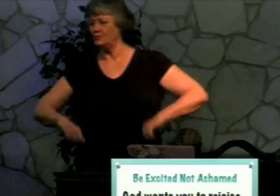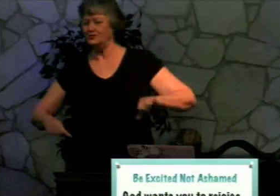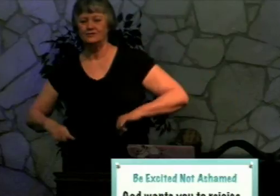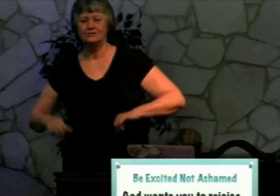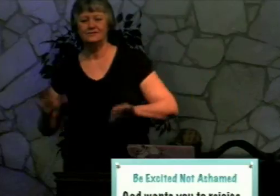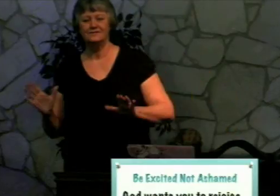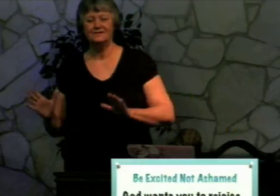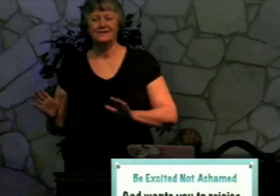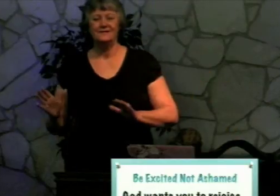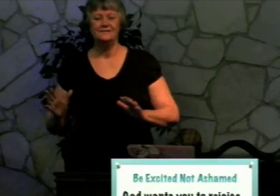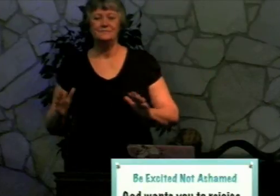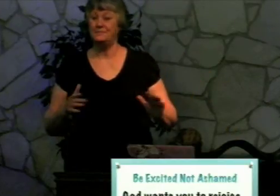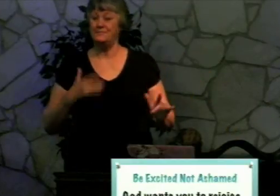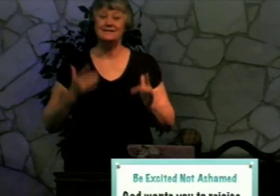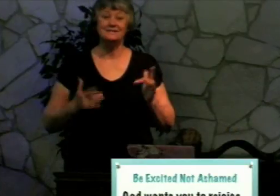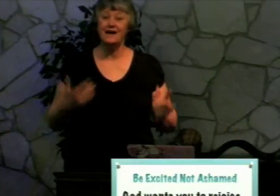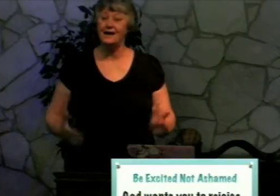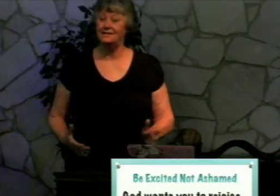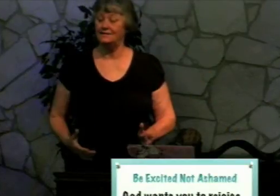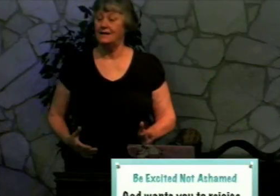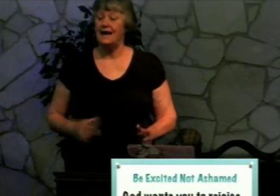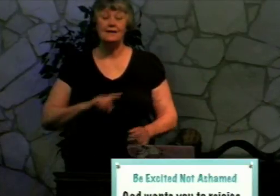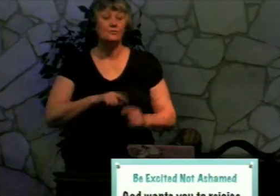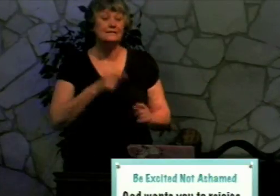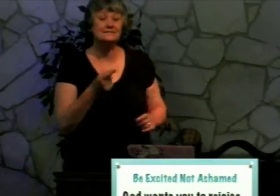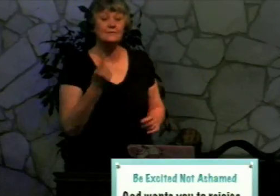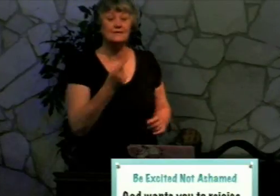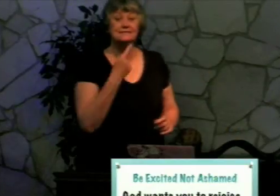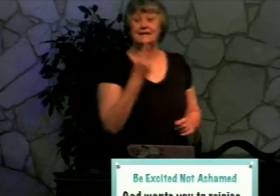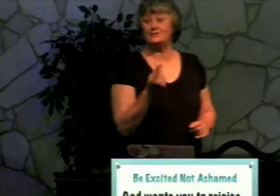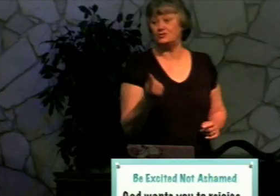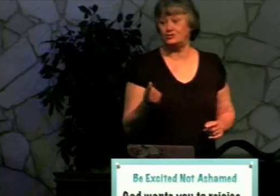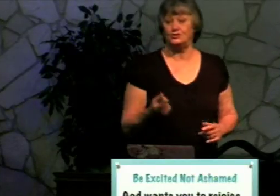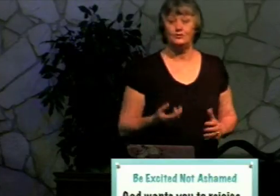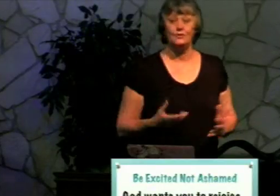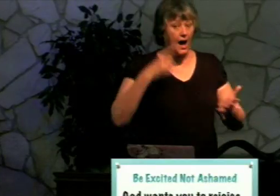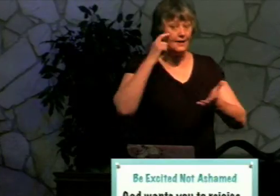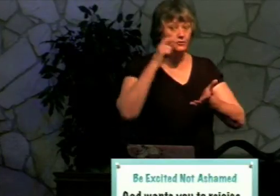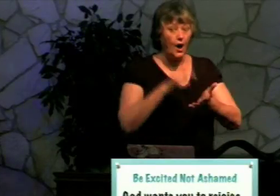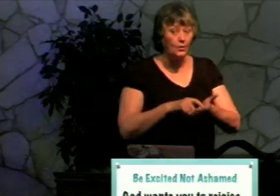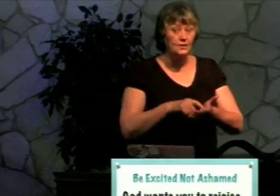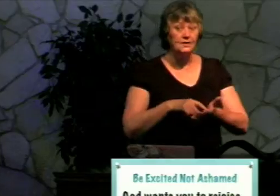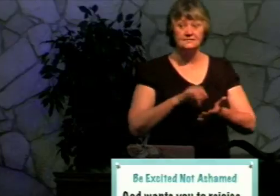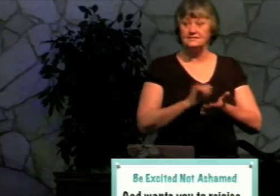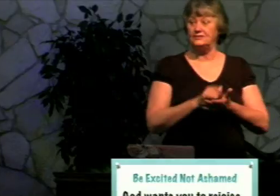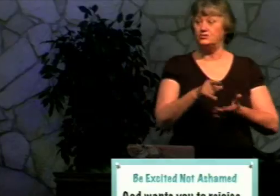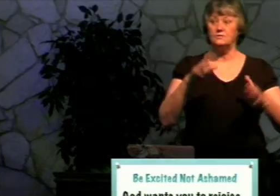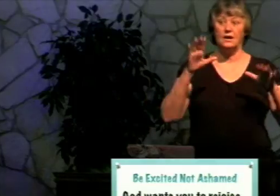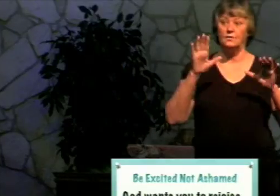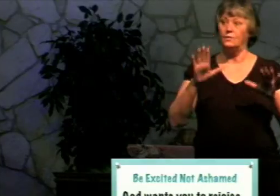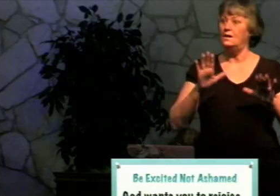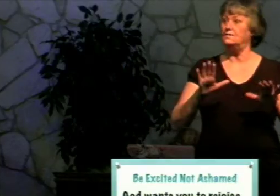boast, but be excited. And when someone says to you, I notice that you are a